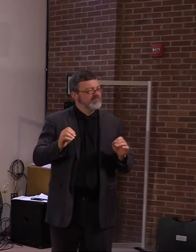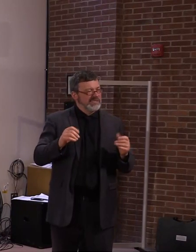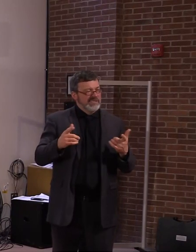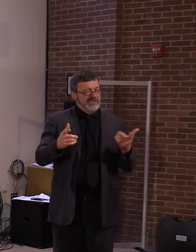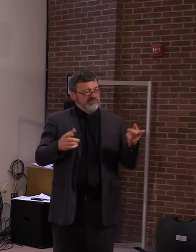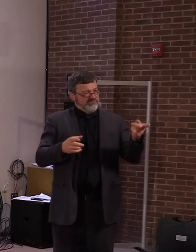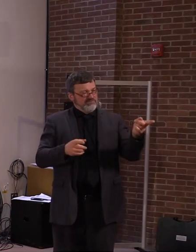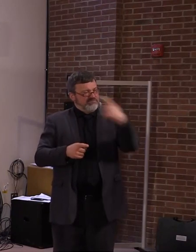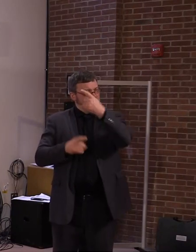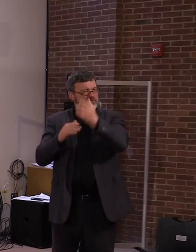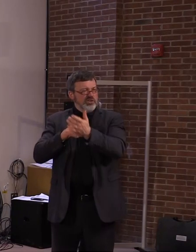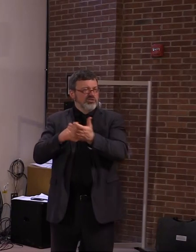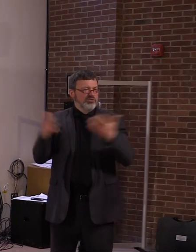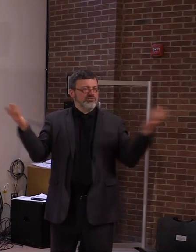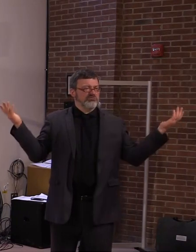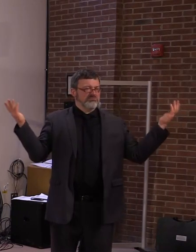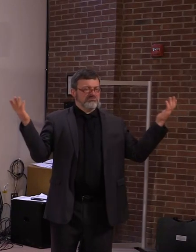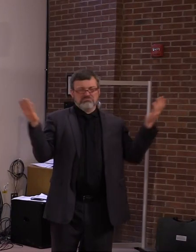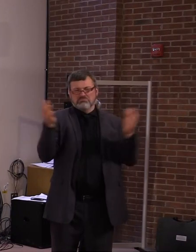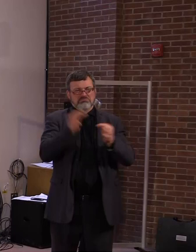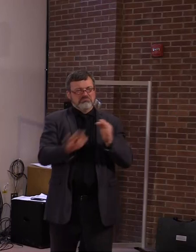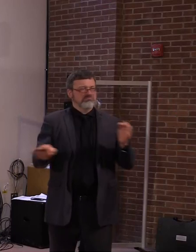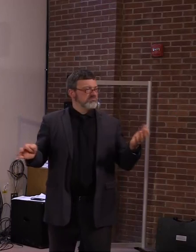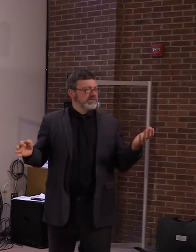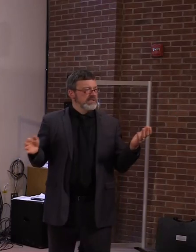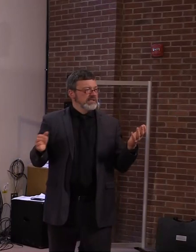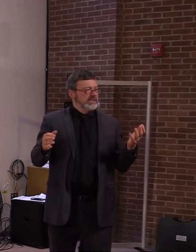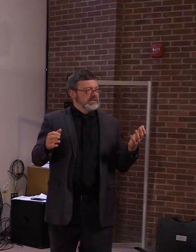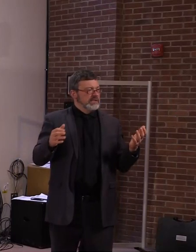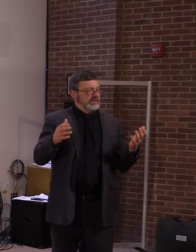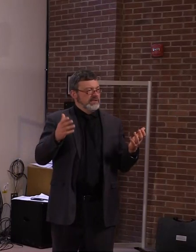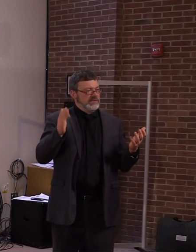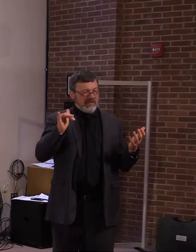there, and I think that's what's going to be in the future.